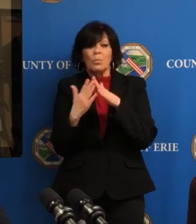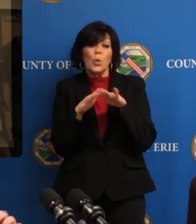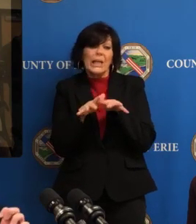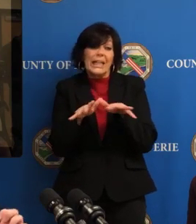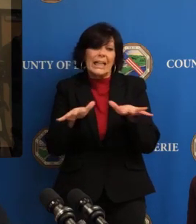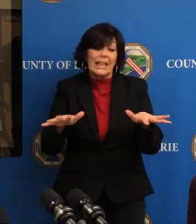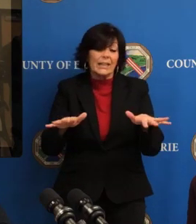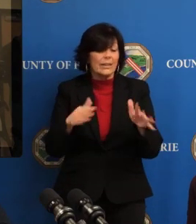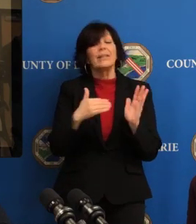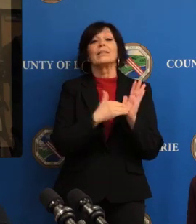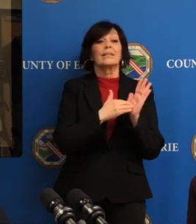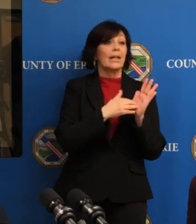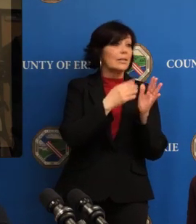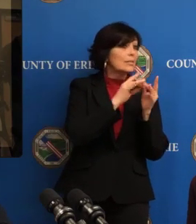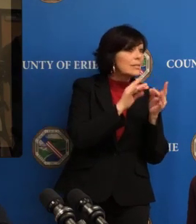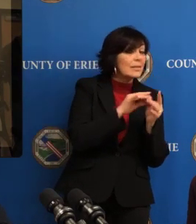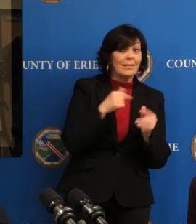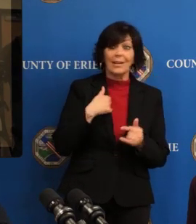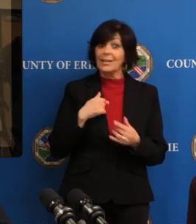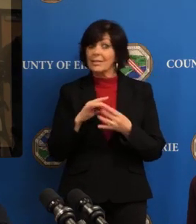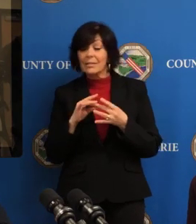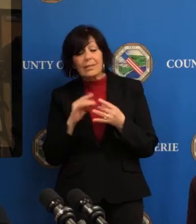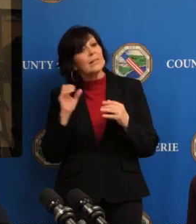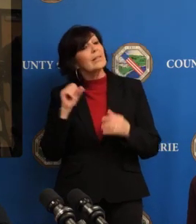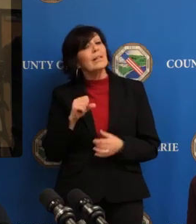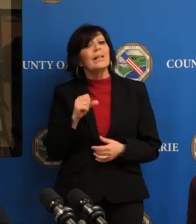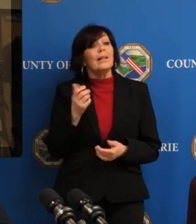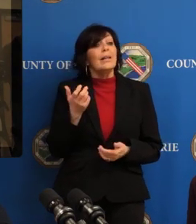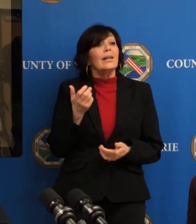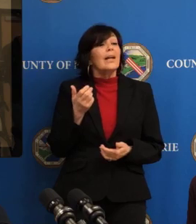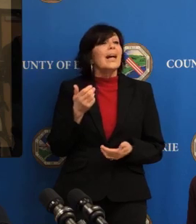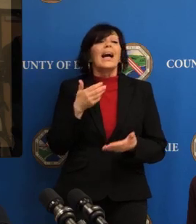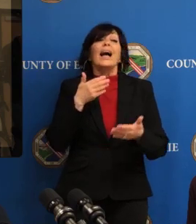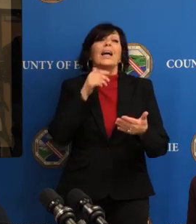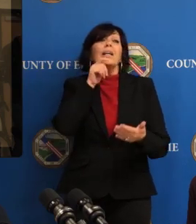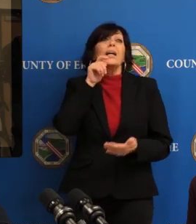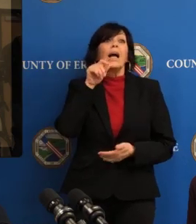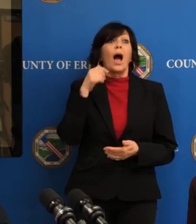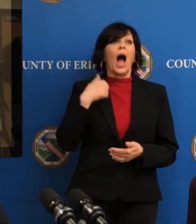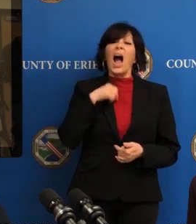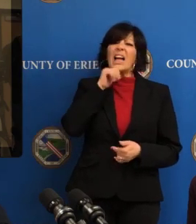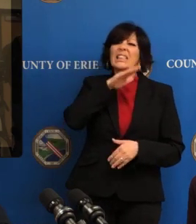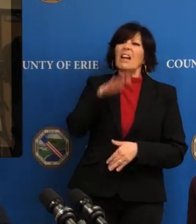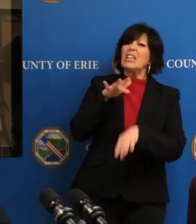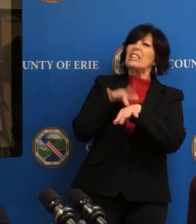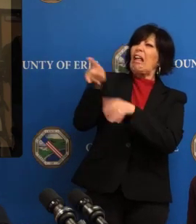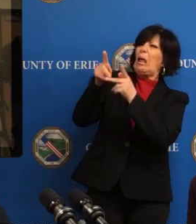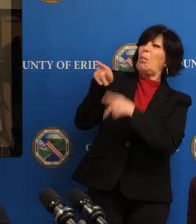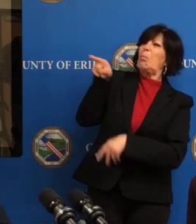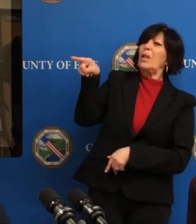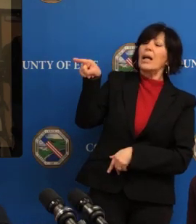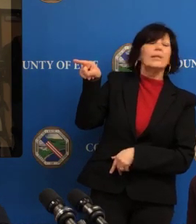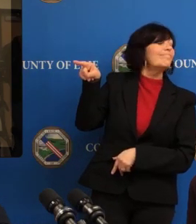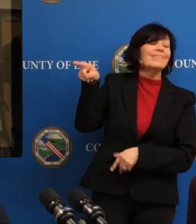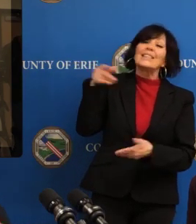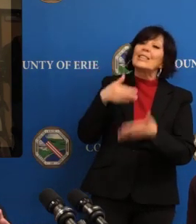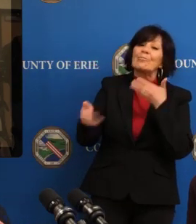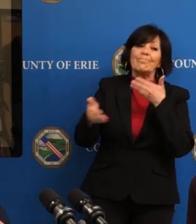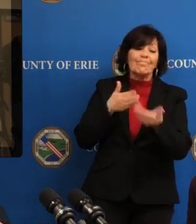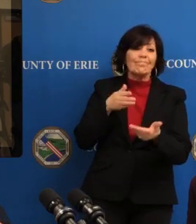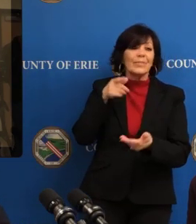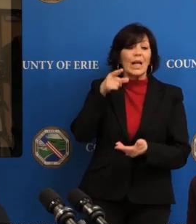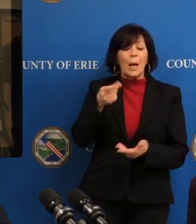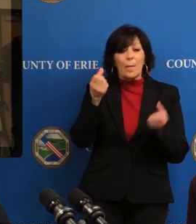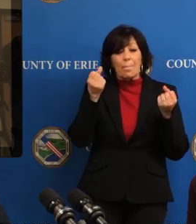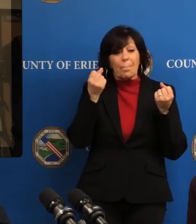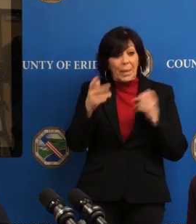the doctor has noted and I have noted, even if we're not listing a particular location, you should assume that if it's where a lot of people